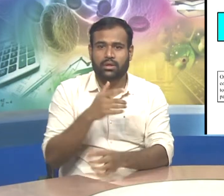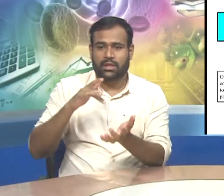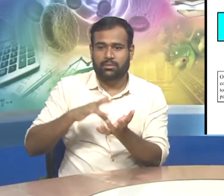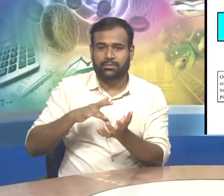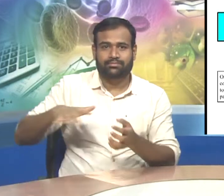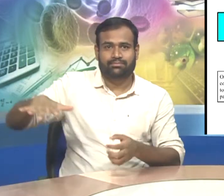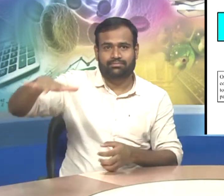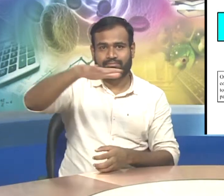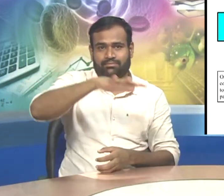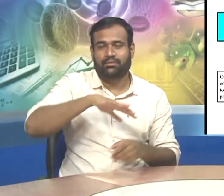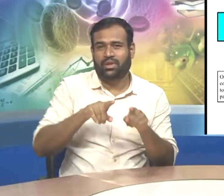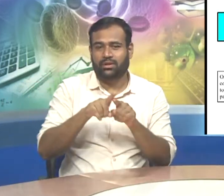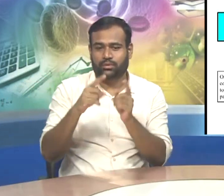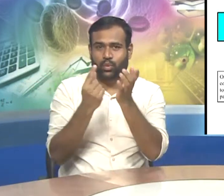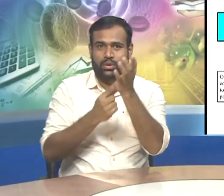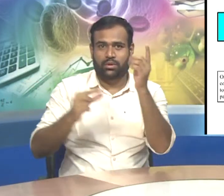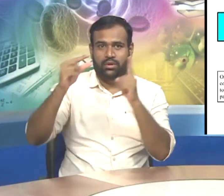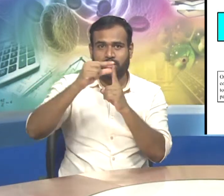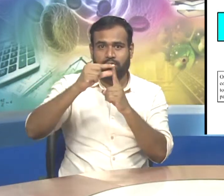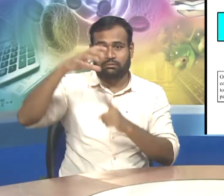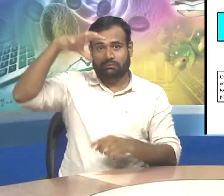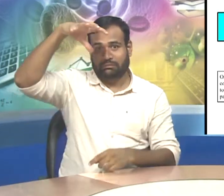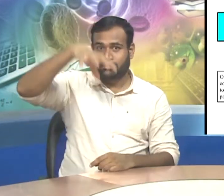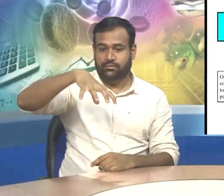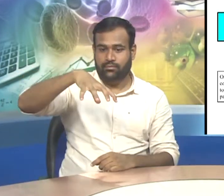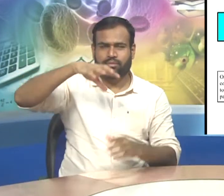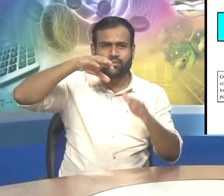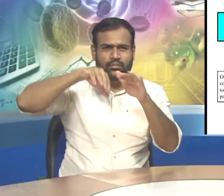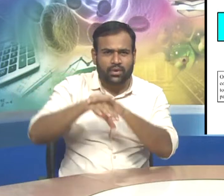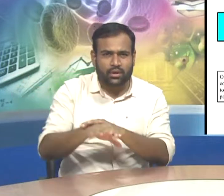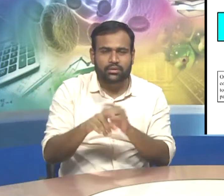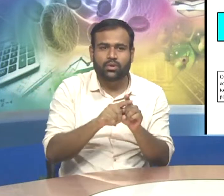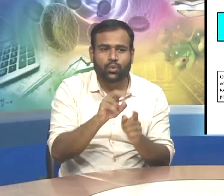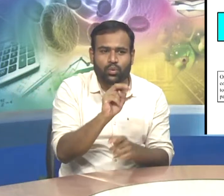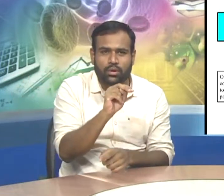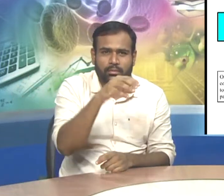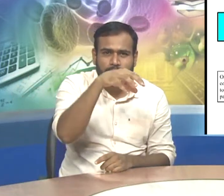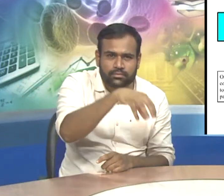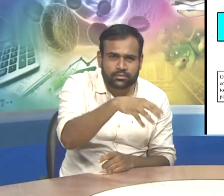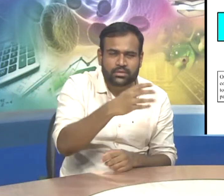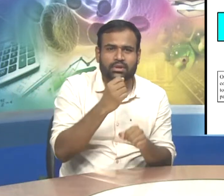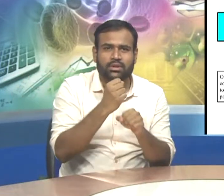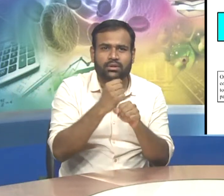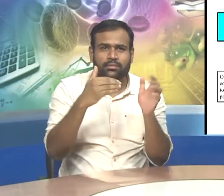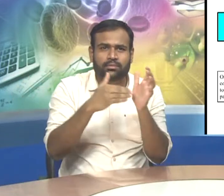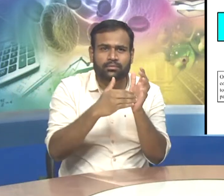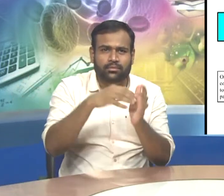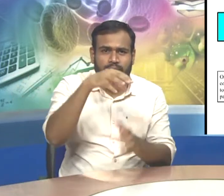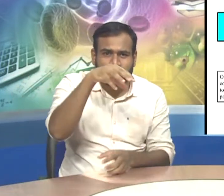Let us now understand constituency. In constituency,